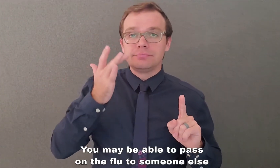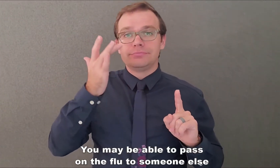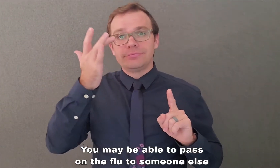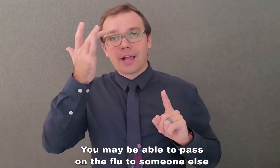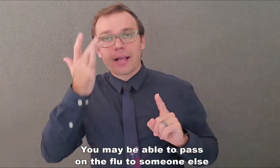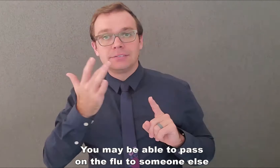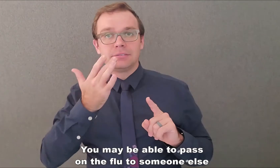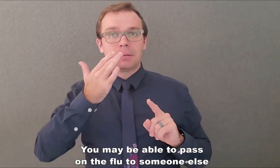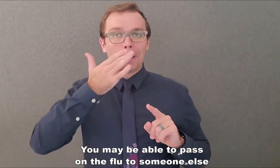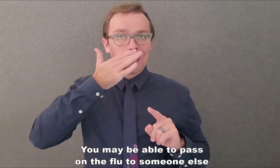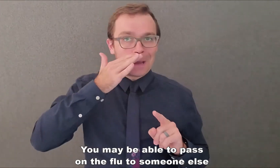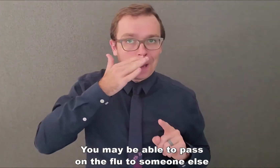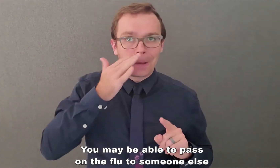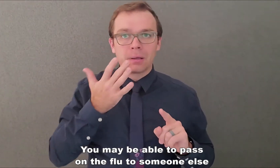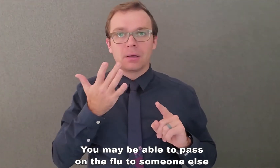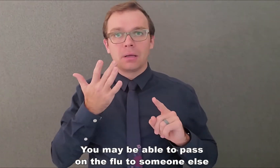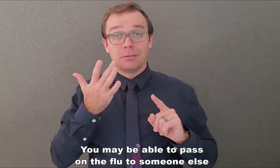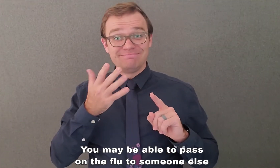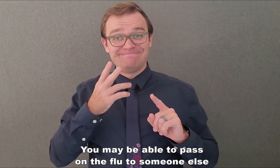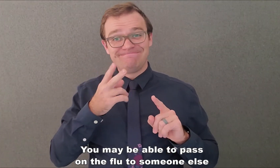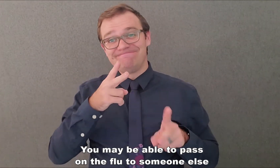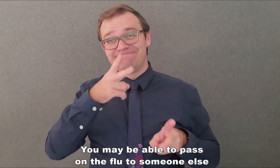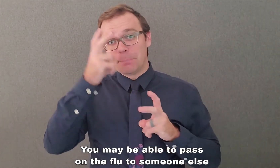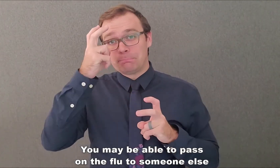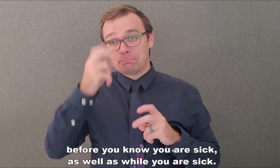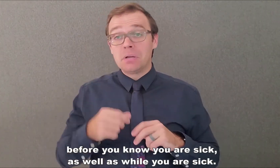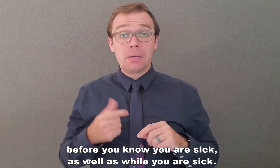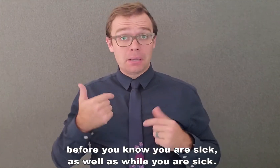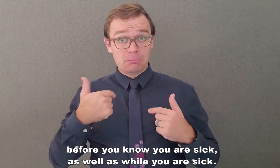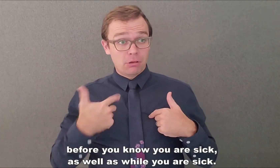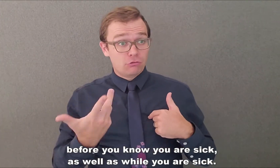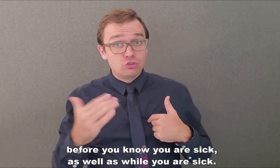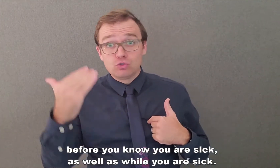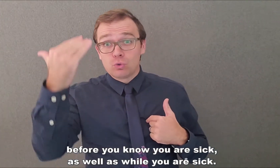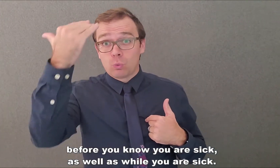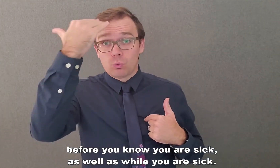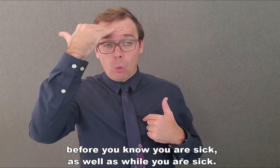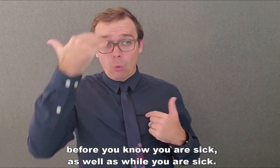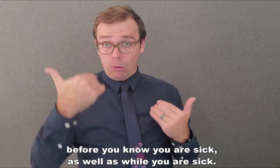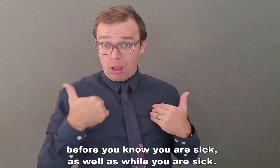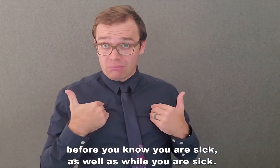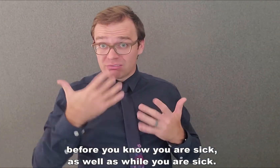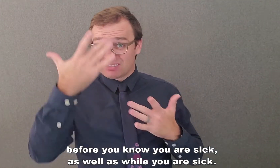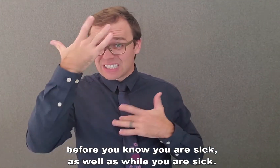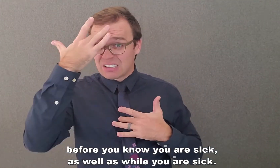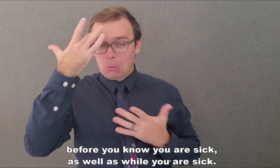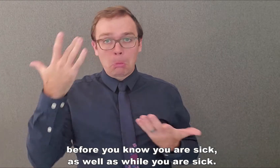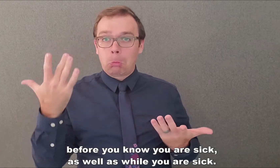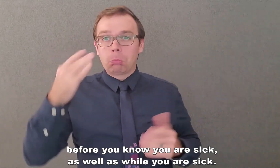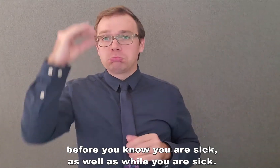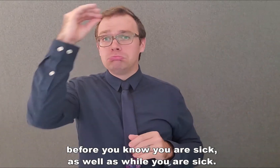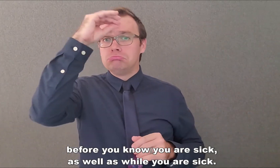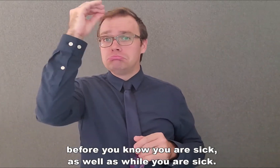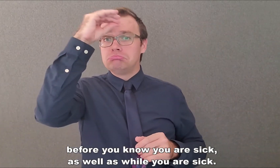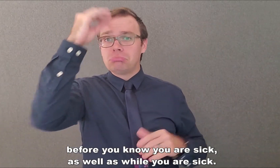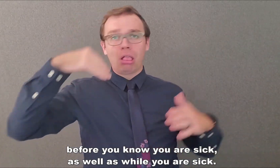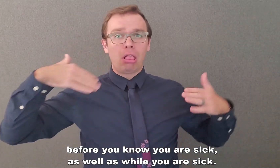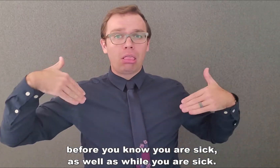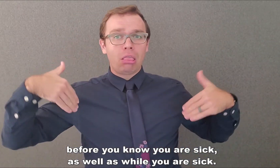be able to pass on the flu to someone else before you know you are sick, as well as while you are sick.